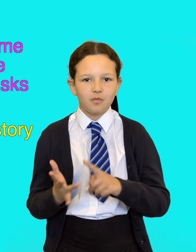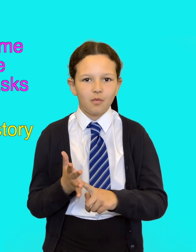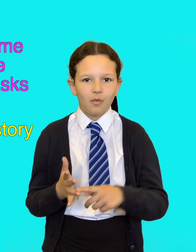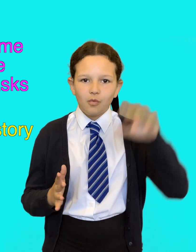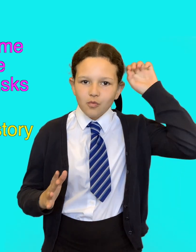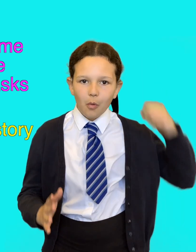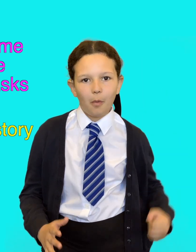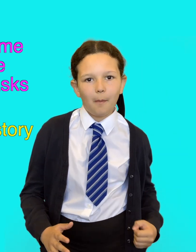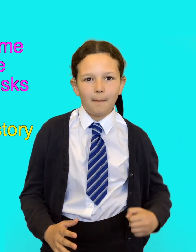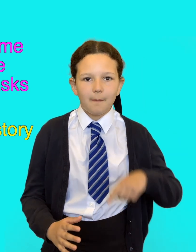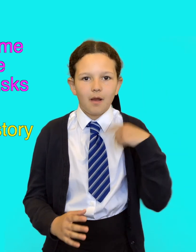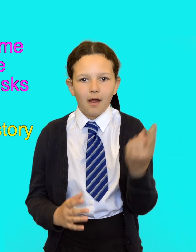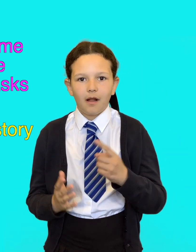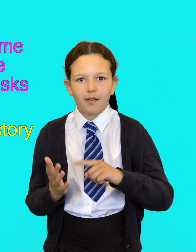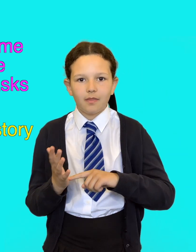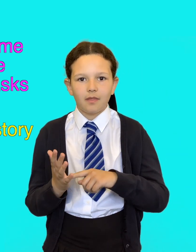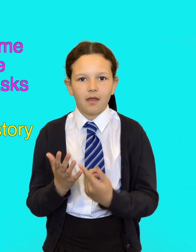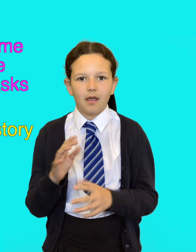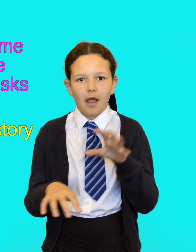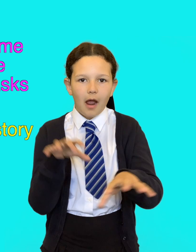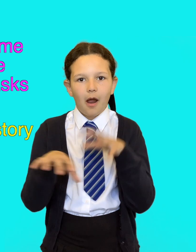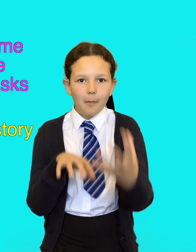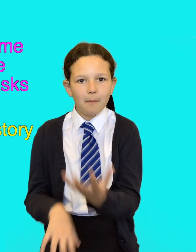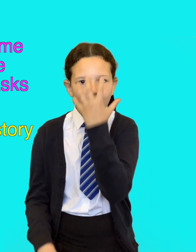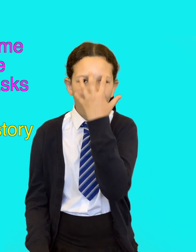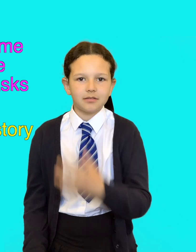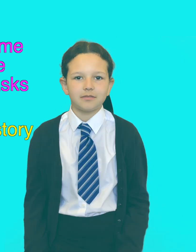JoJo Gnome and the Animal Masks.